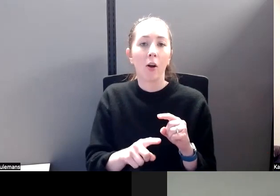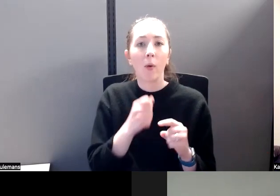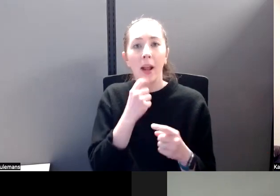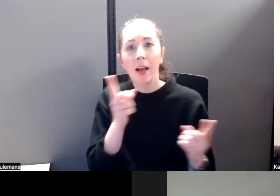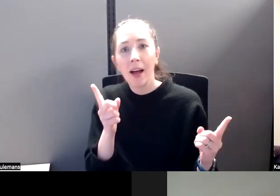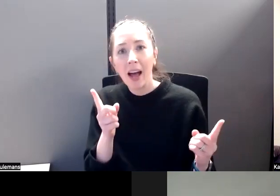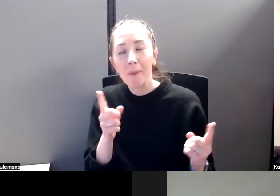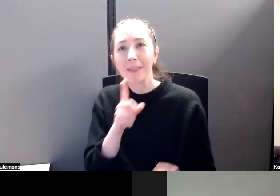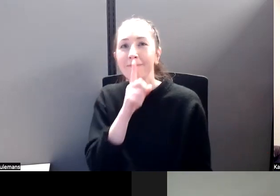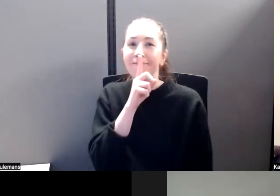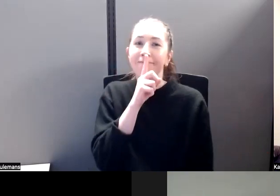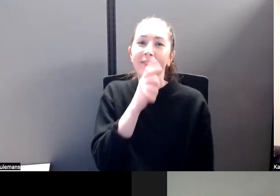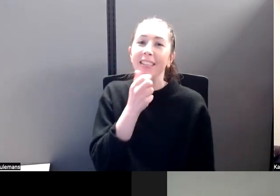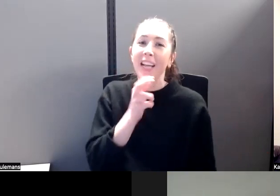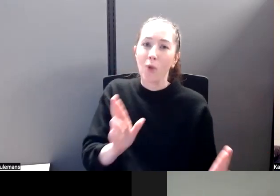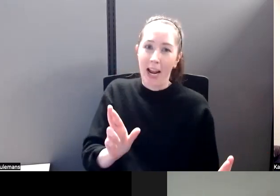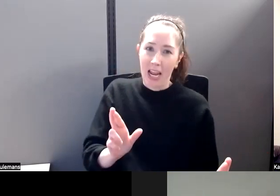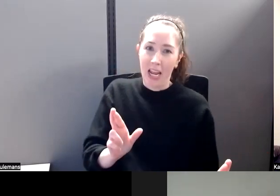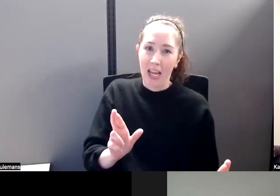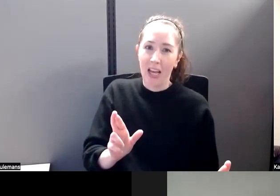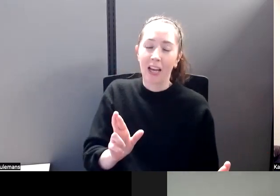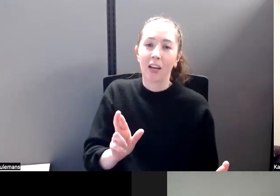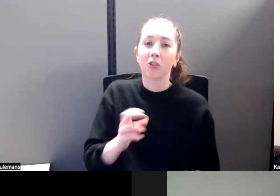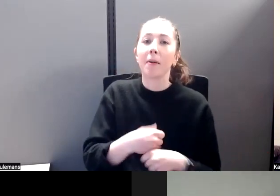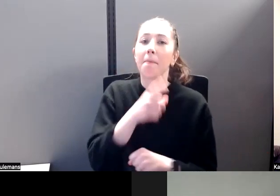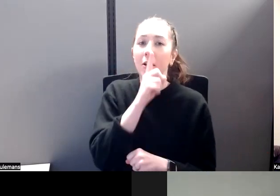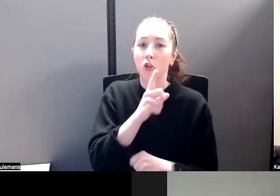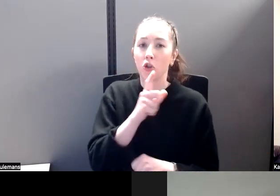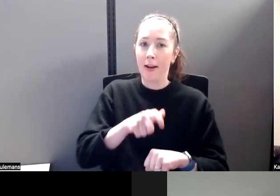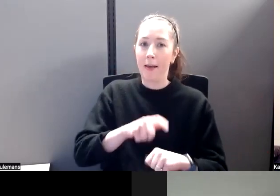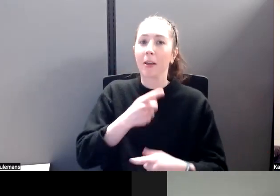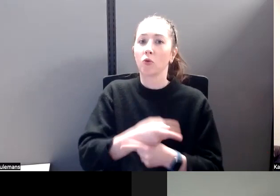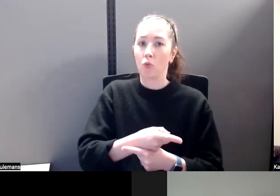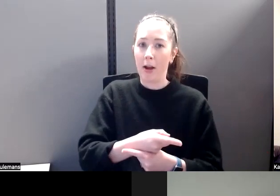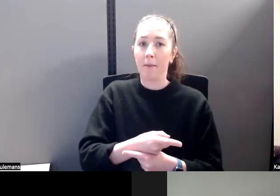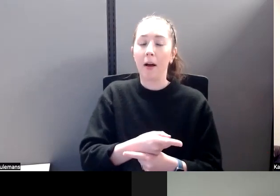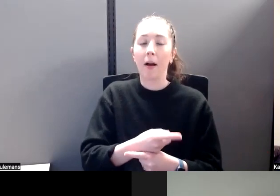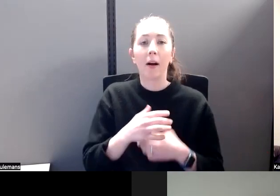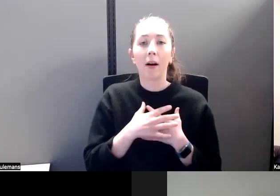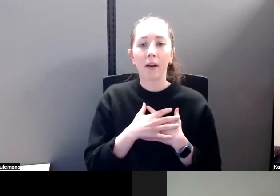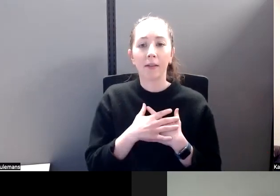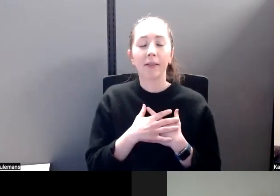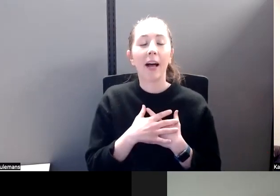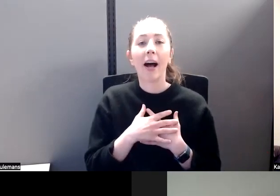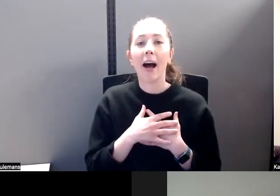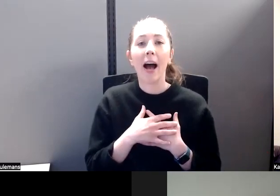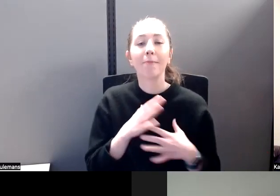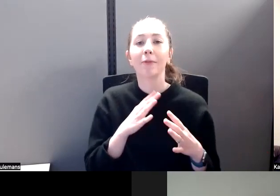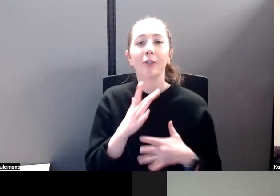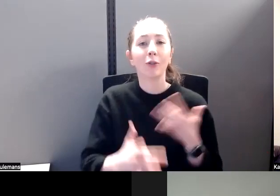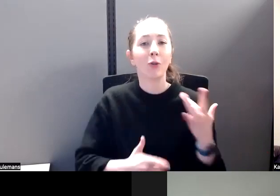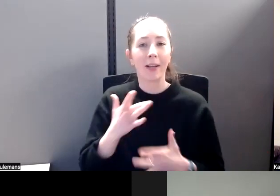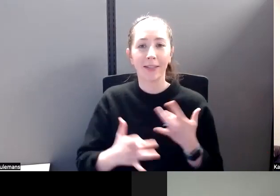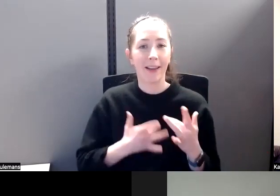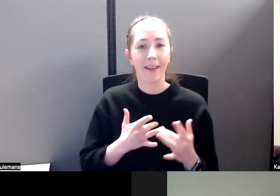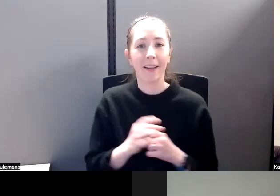and then retract it if it's not ready, you know? So like you just have to wait and wait, but man, I am stoked. I have